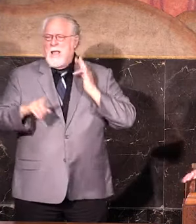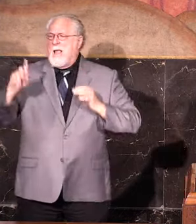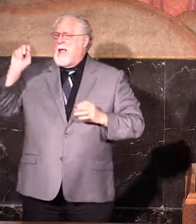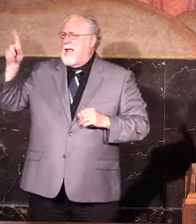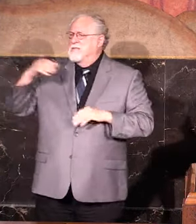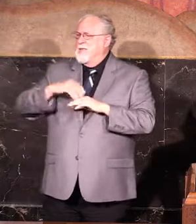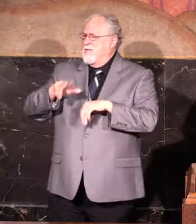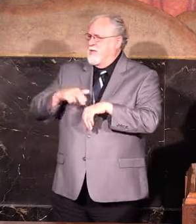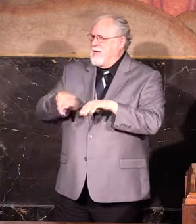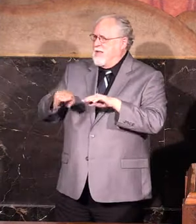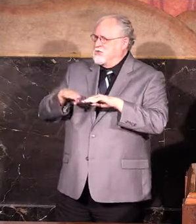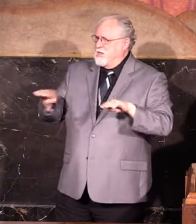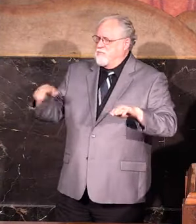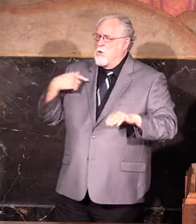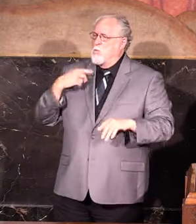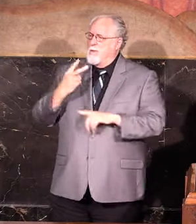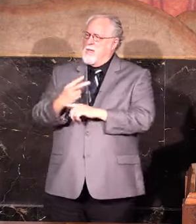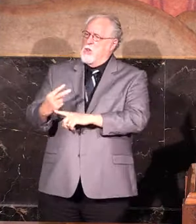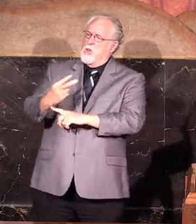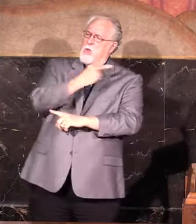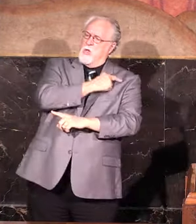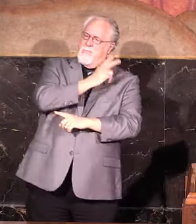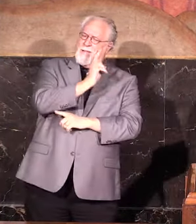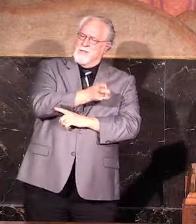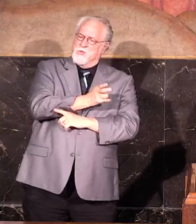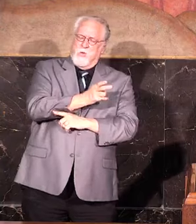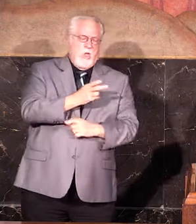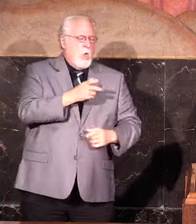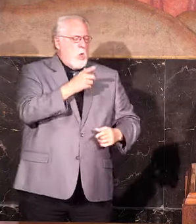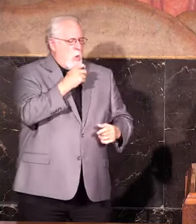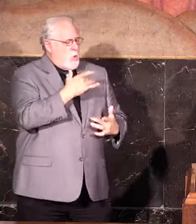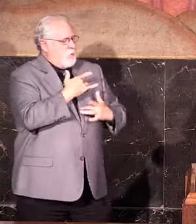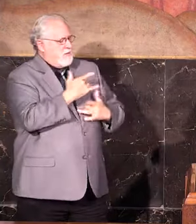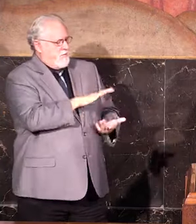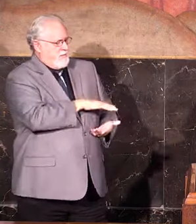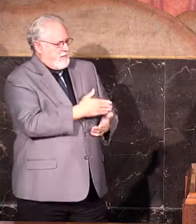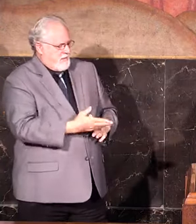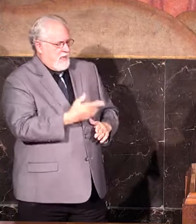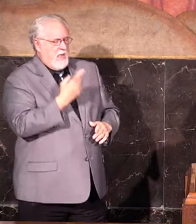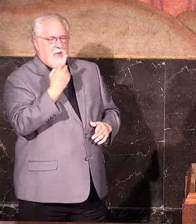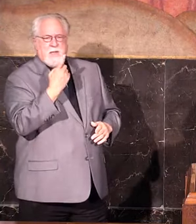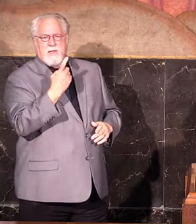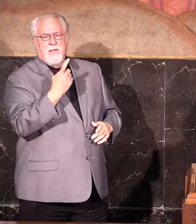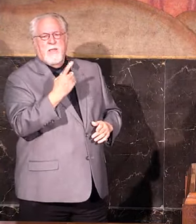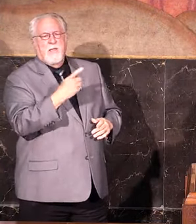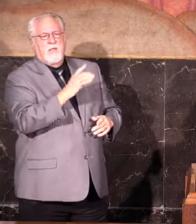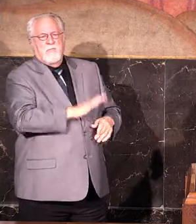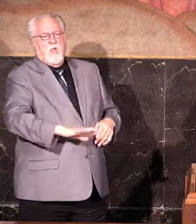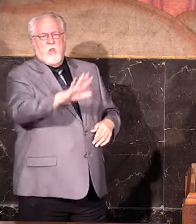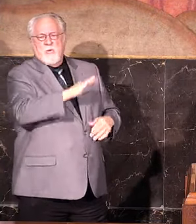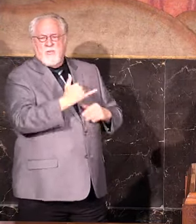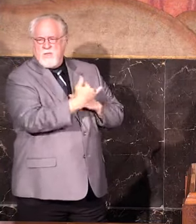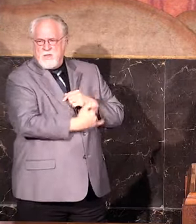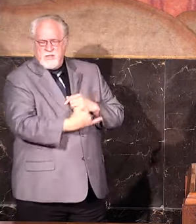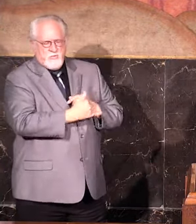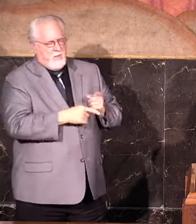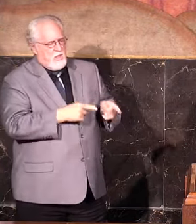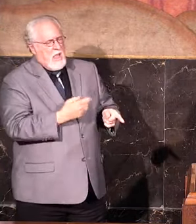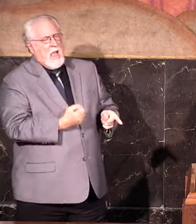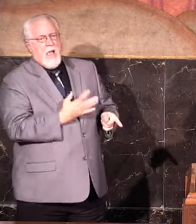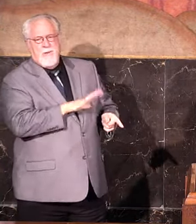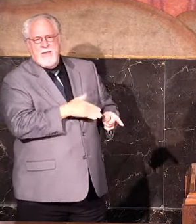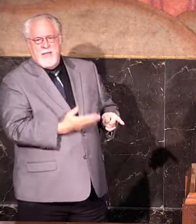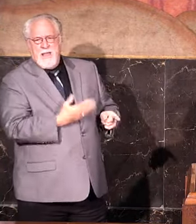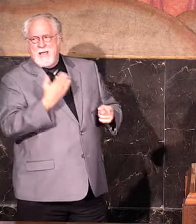day, and they just looked historically at the number of people who would typically die on any given day across the country, and then how many are